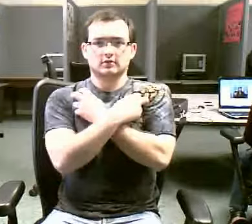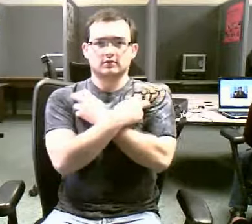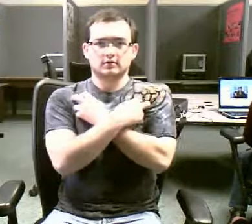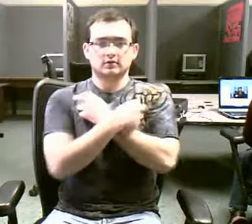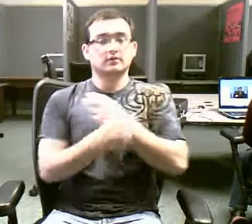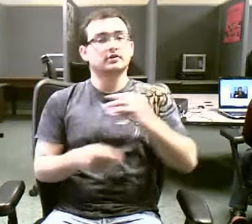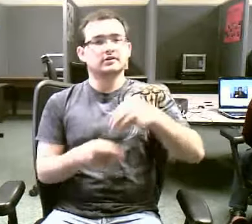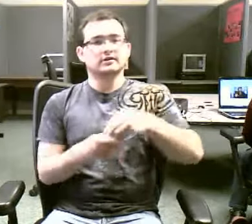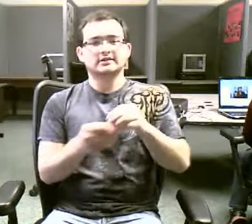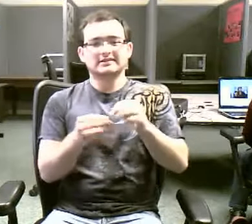Axial skeleton.